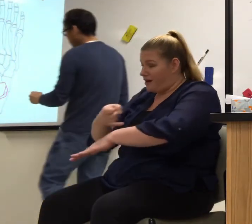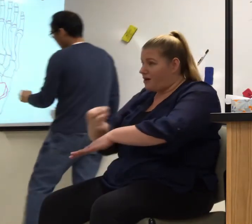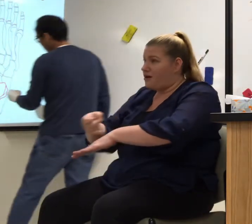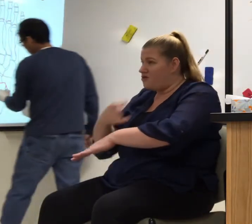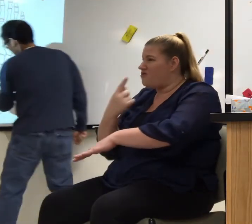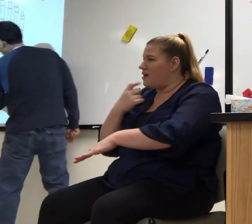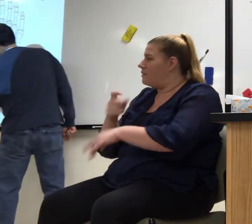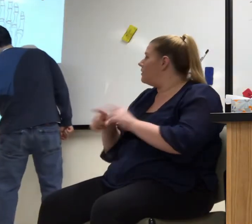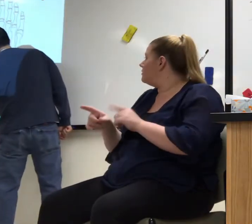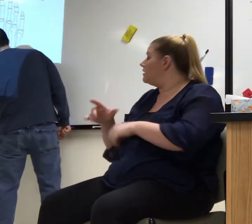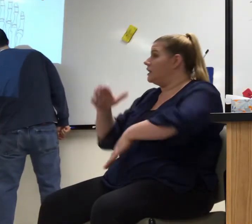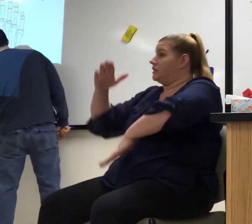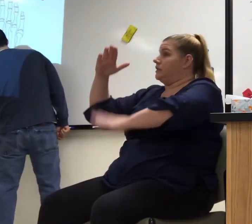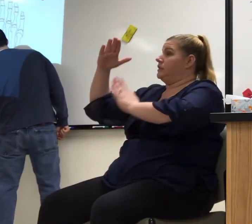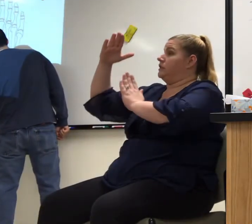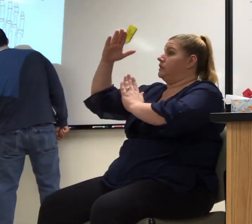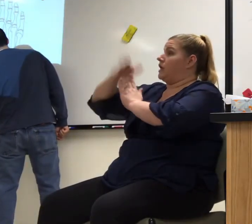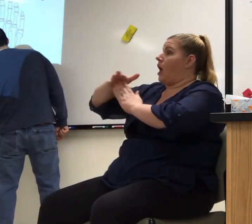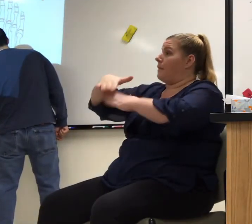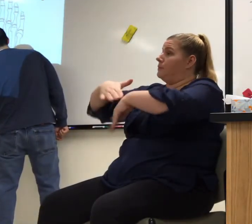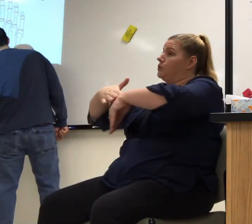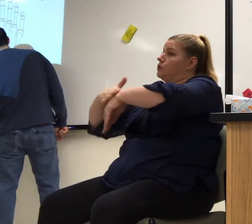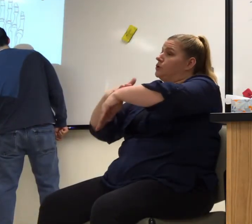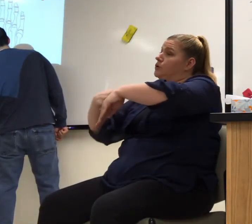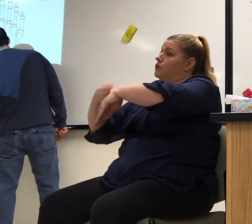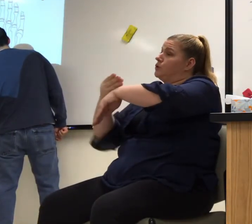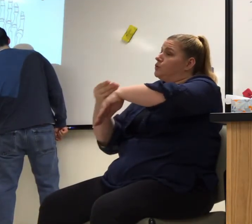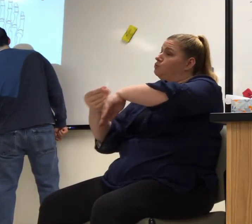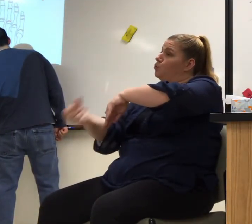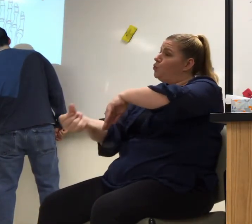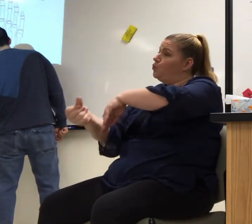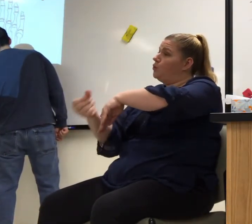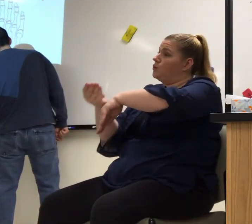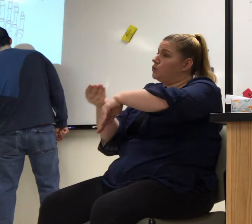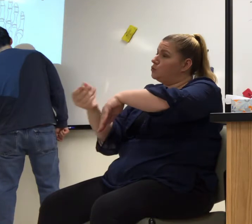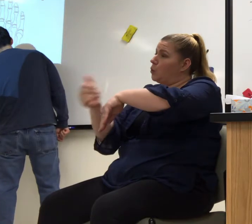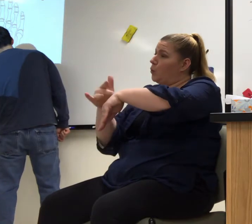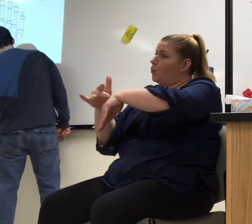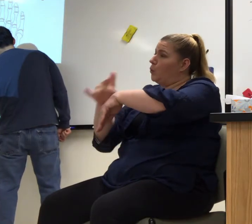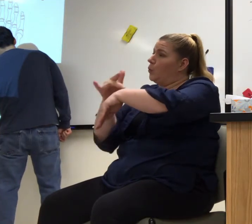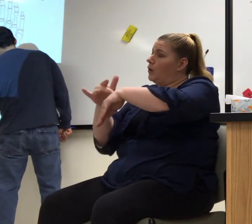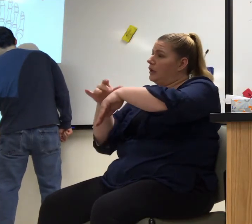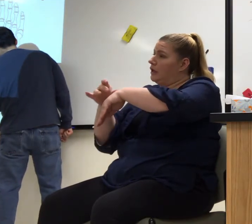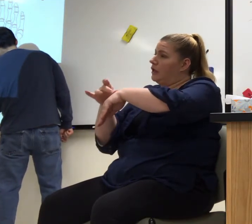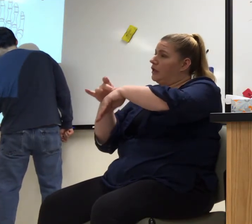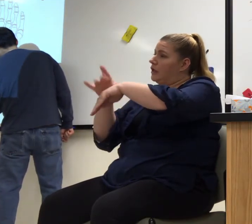It's just this top smooth pulley part right there.